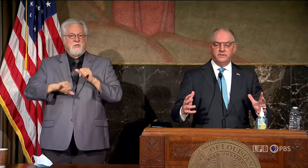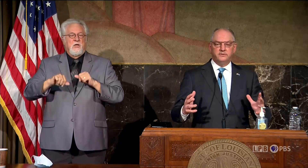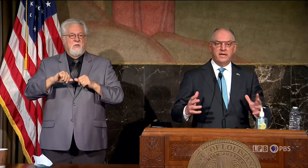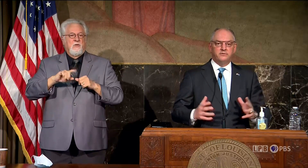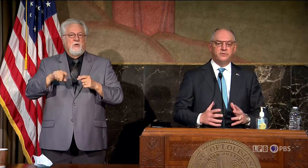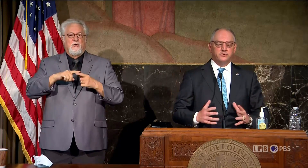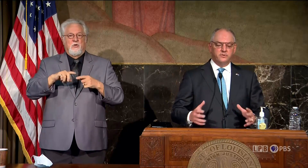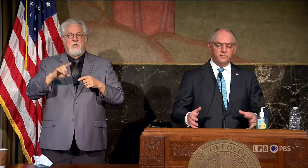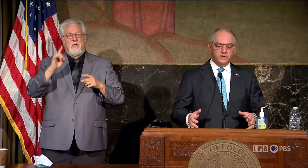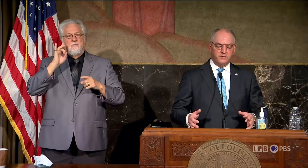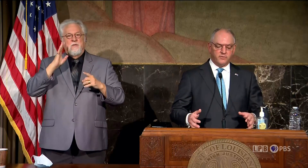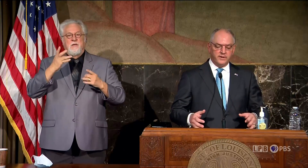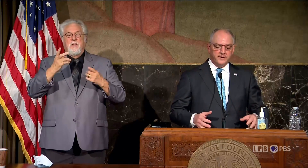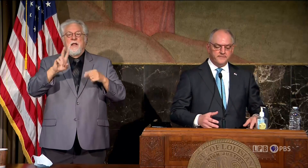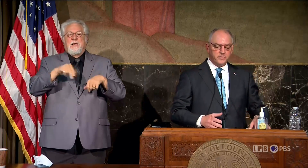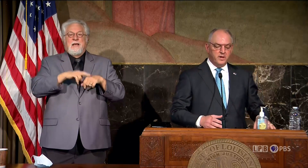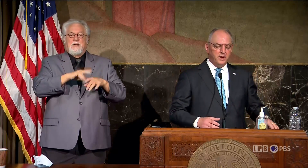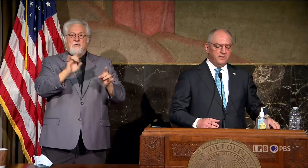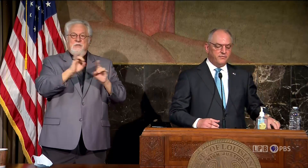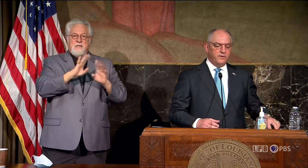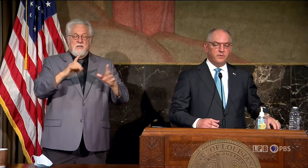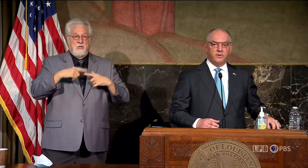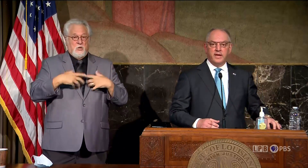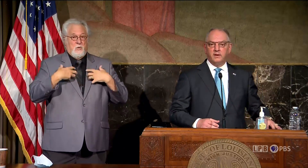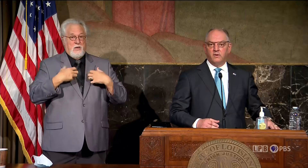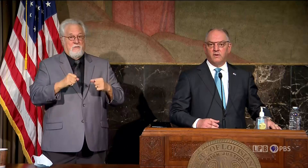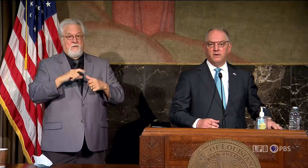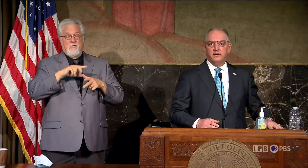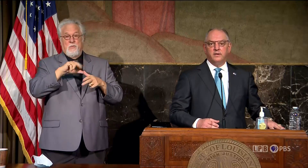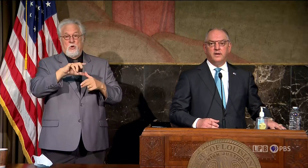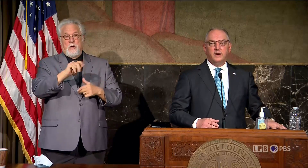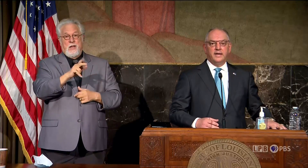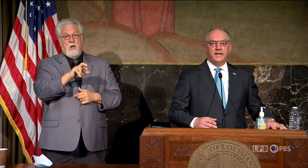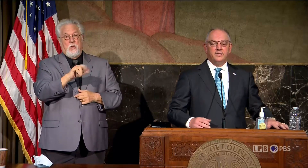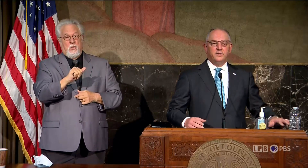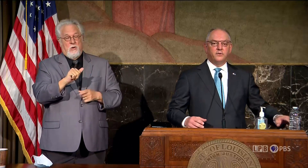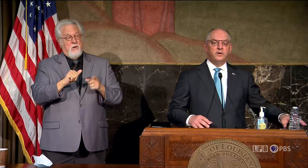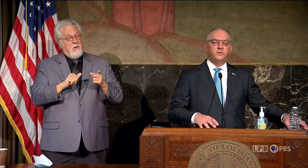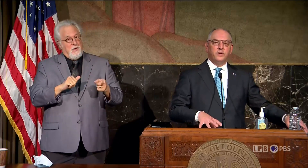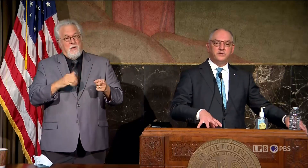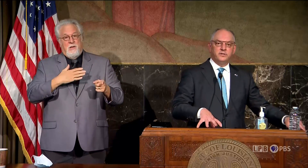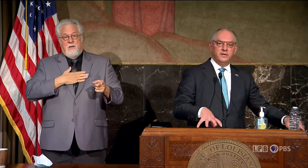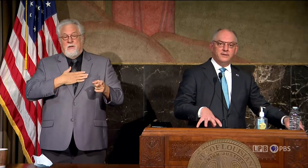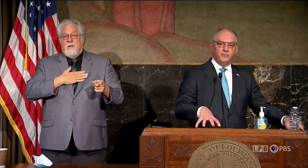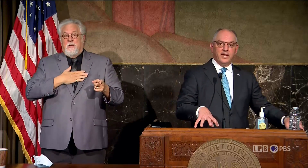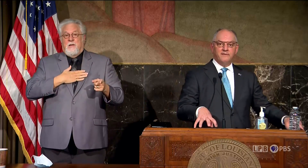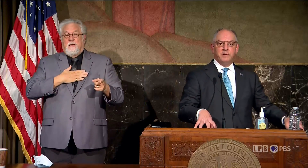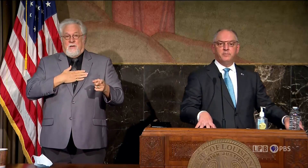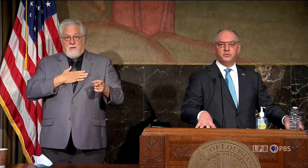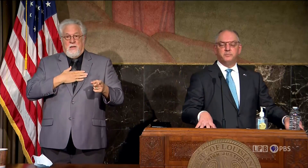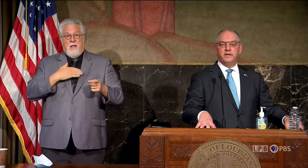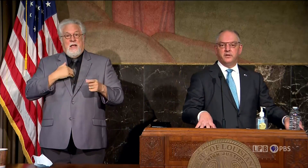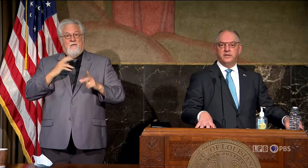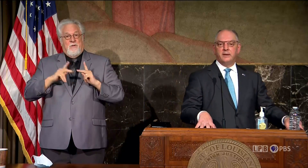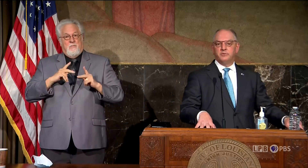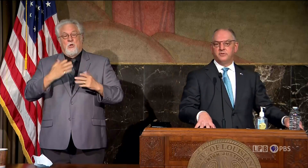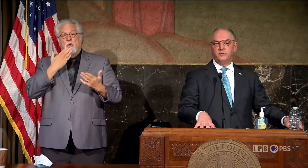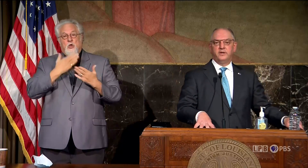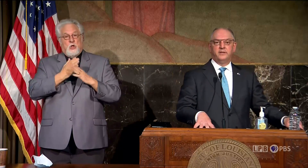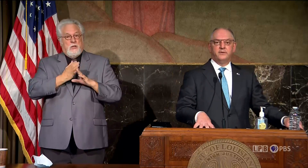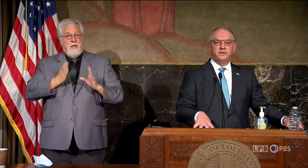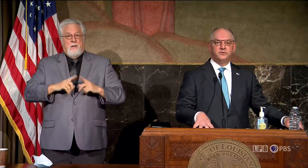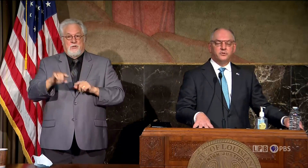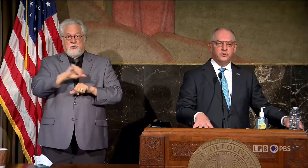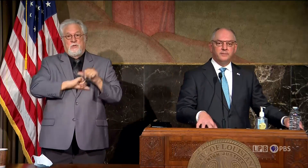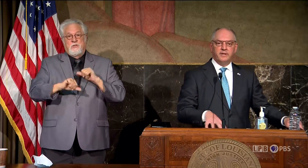natural disaster. And so the recovery from Hurricane Laura and the degree to which we have people just being good neighbors to